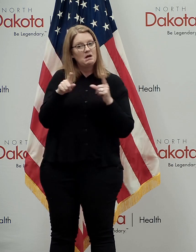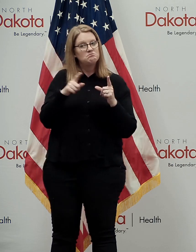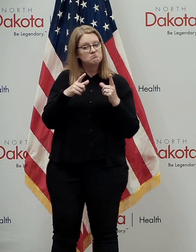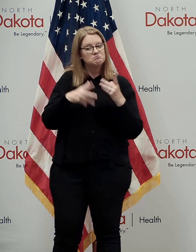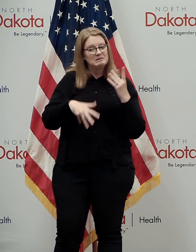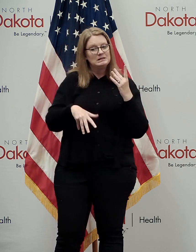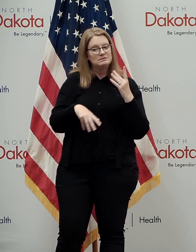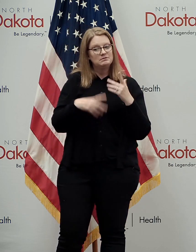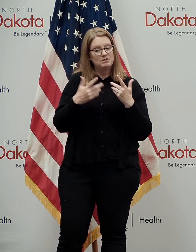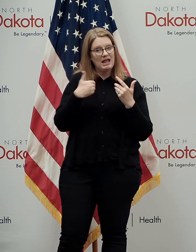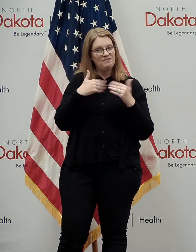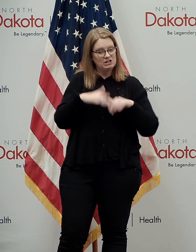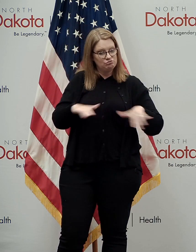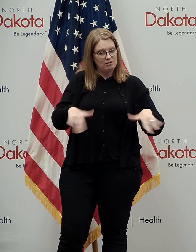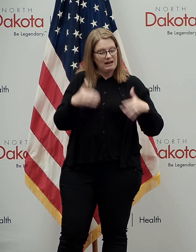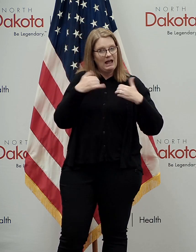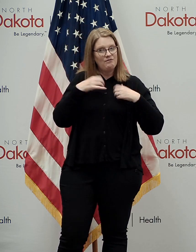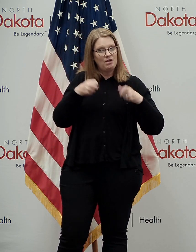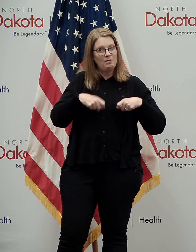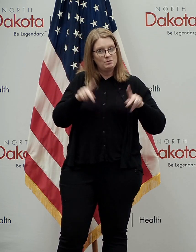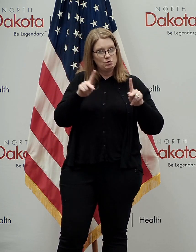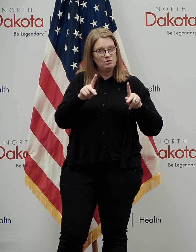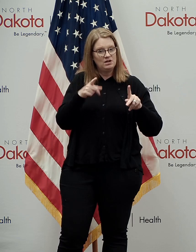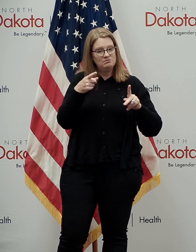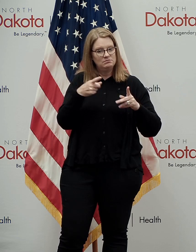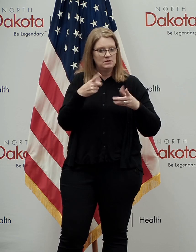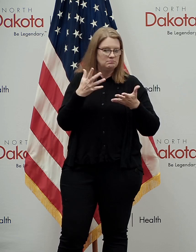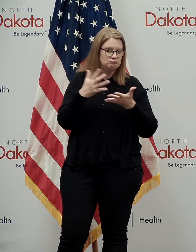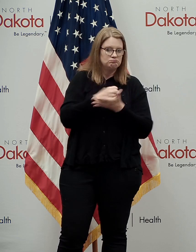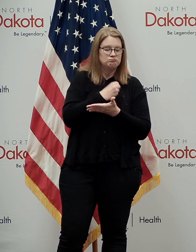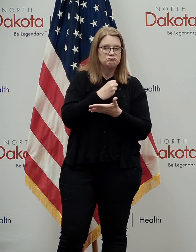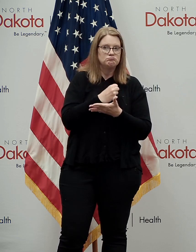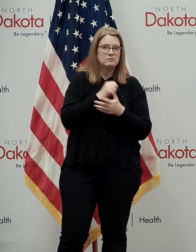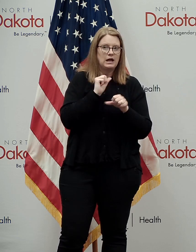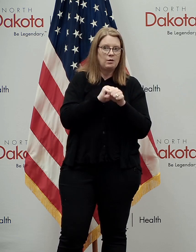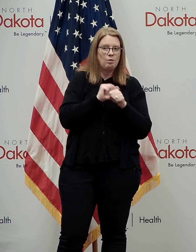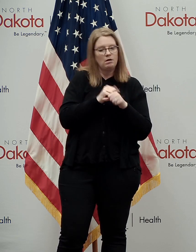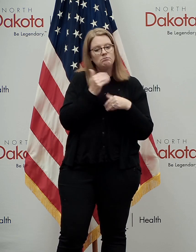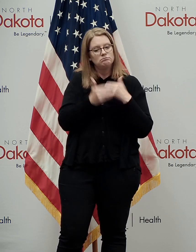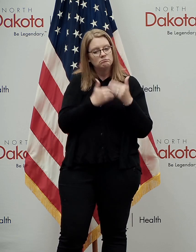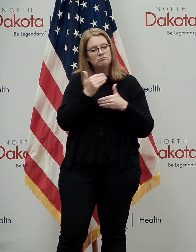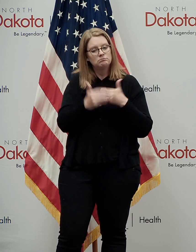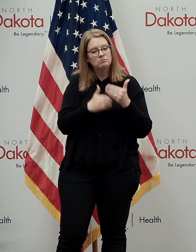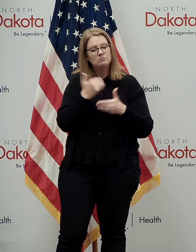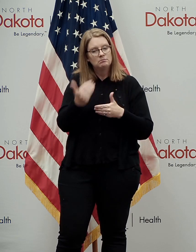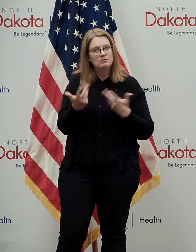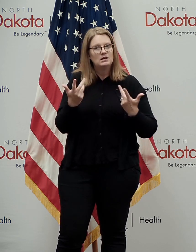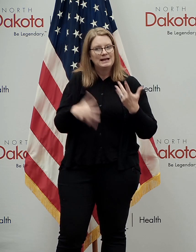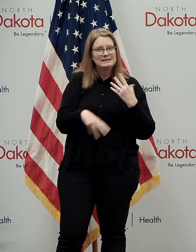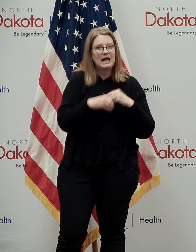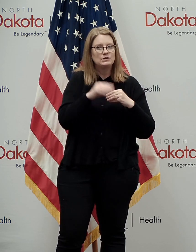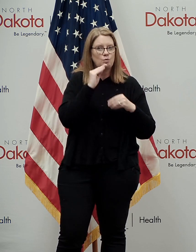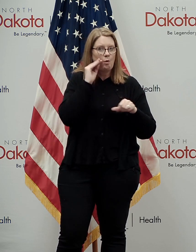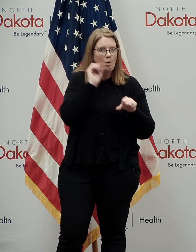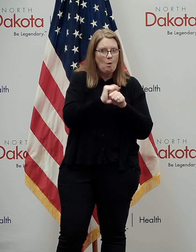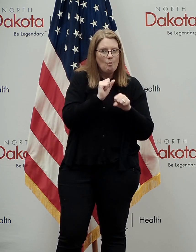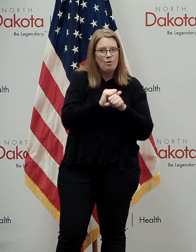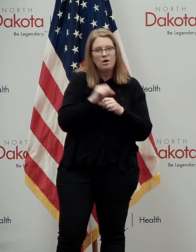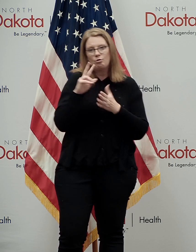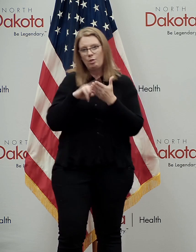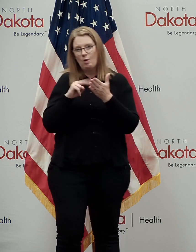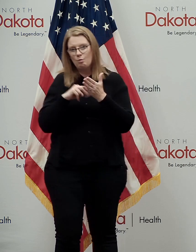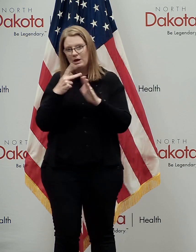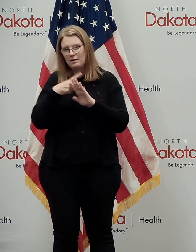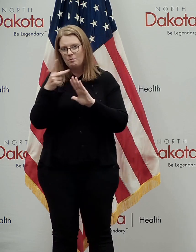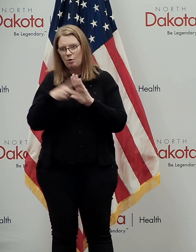to have your child have the opportunity, your student the opportunity to make sure that they're working through lessons, maybe as extra homework or that reading program that you